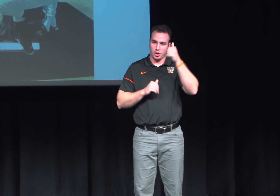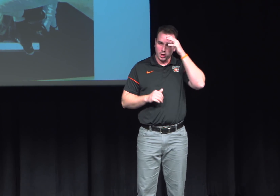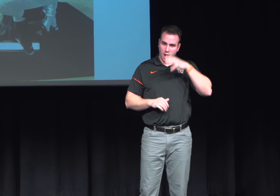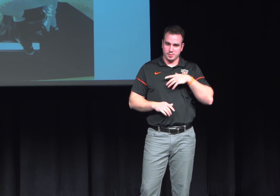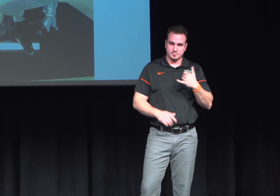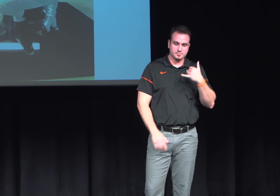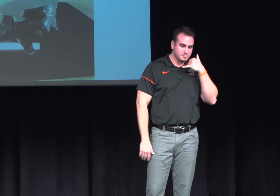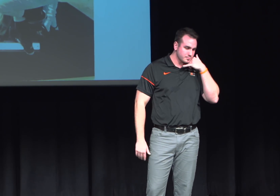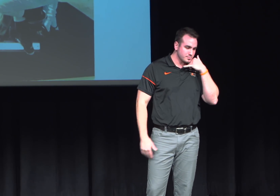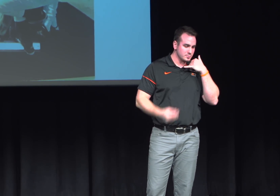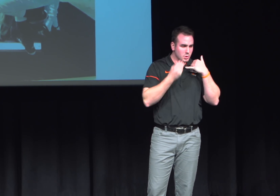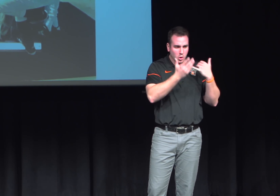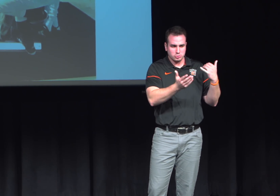with the other guy, my dad mentions that,